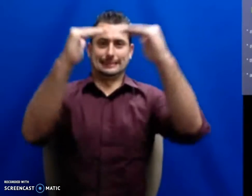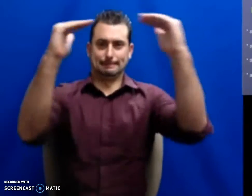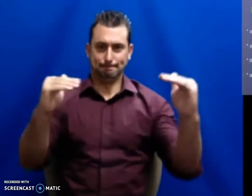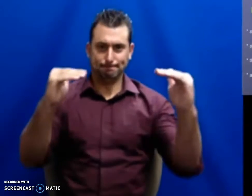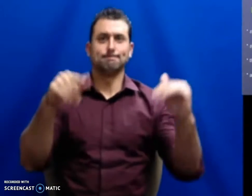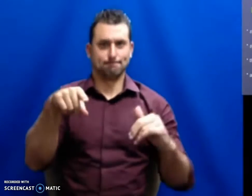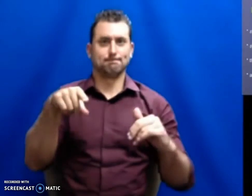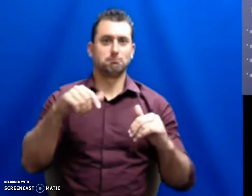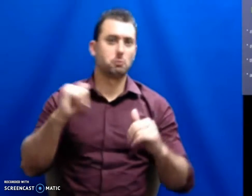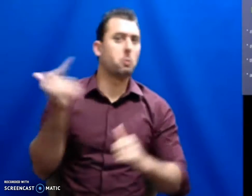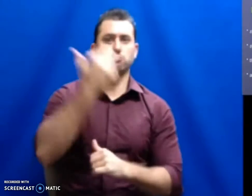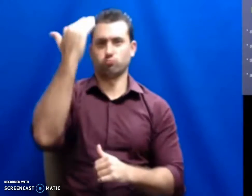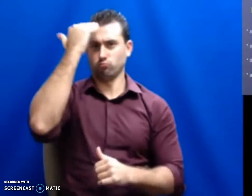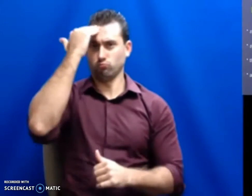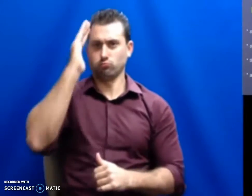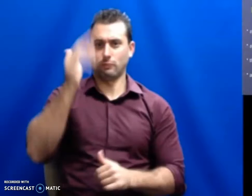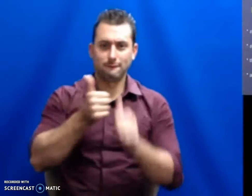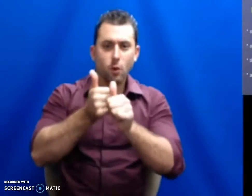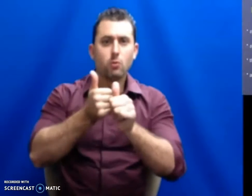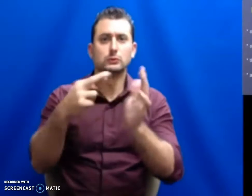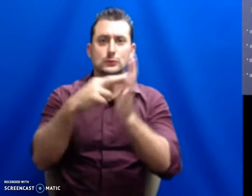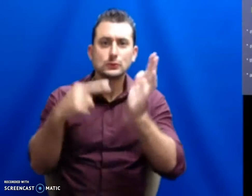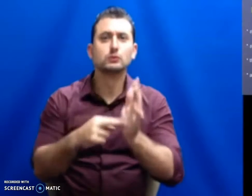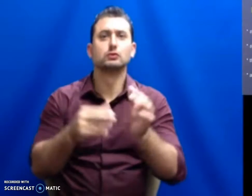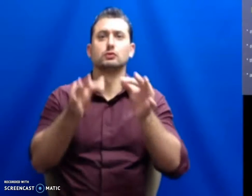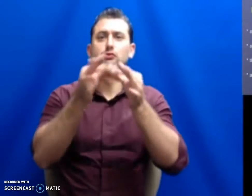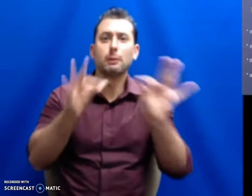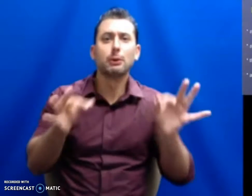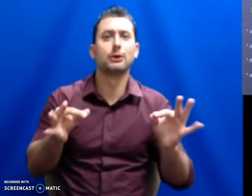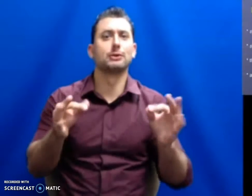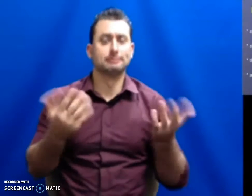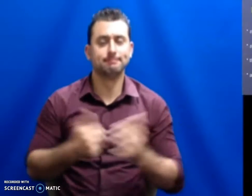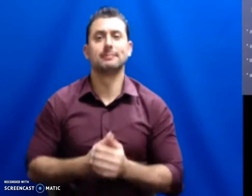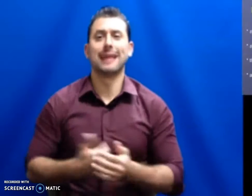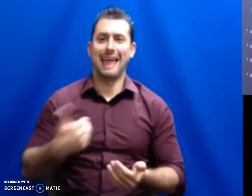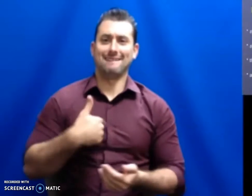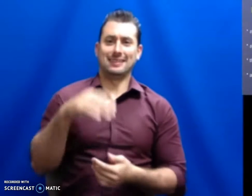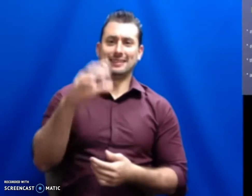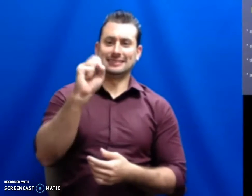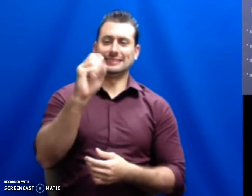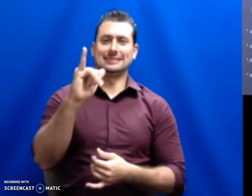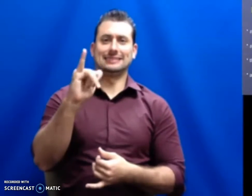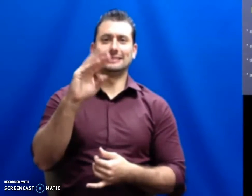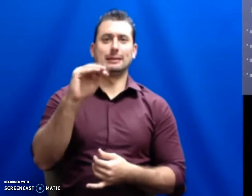Altogether, what that means is that it's just setting up a system of rules that you follow and of